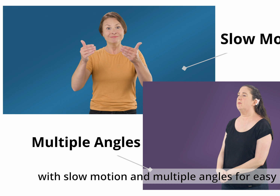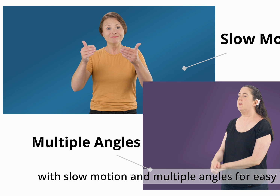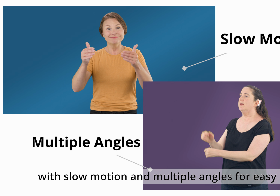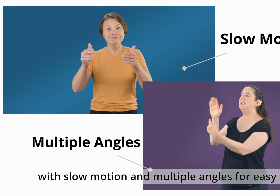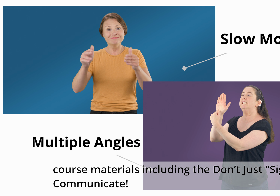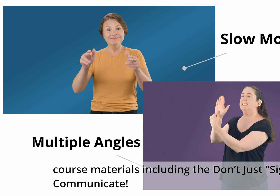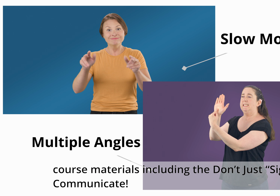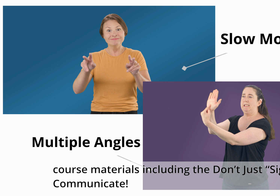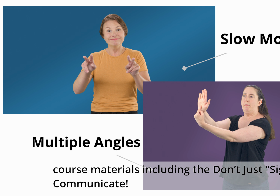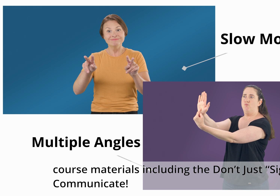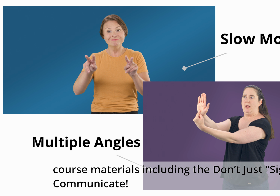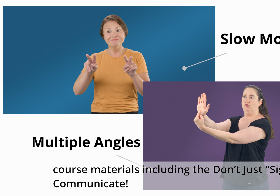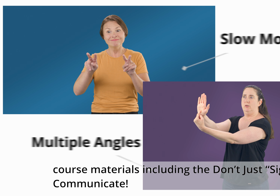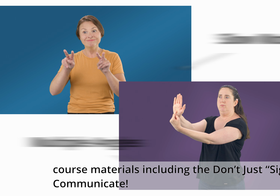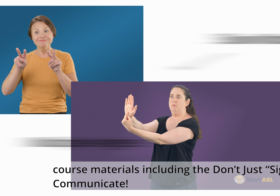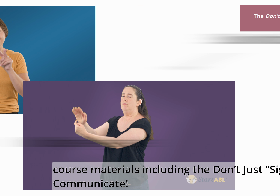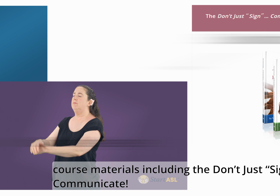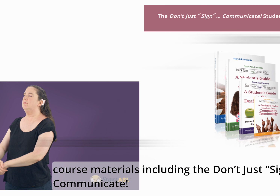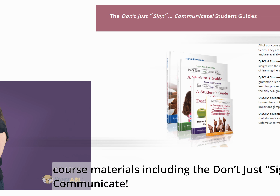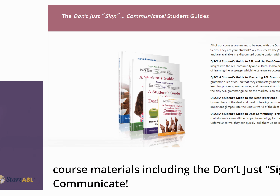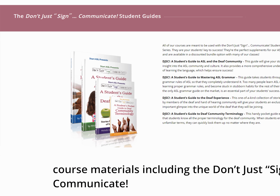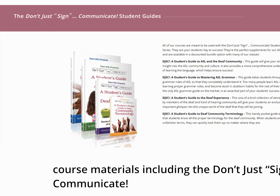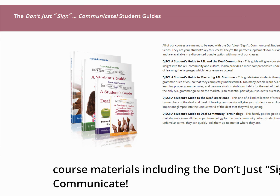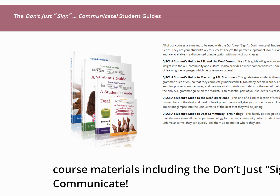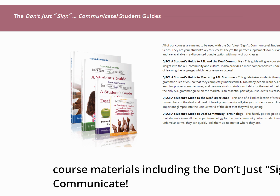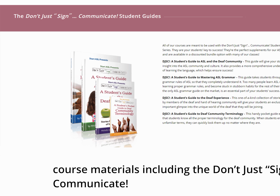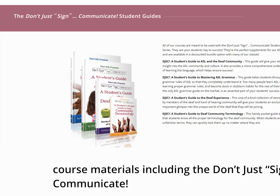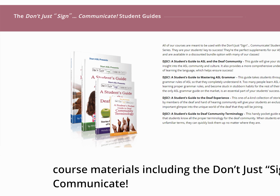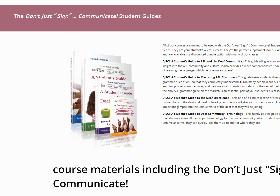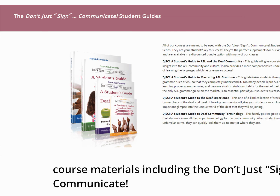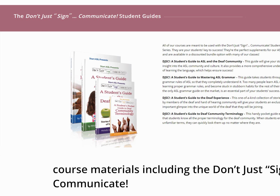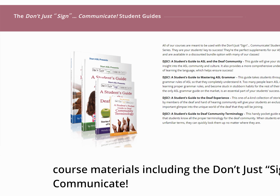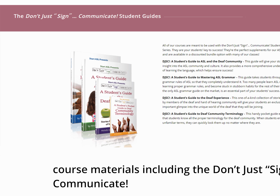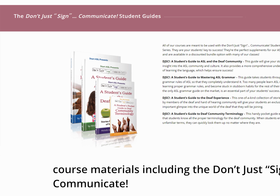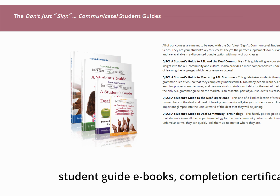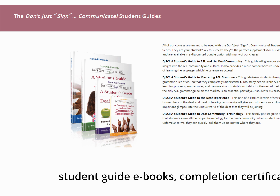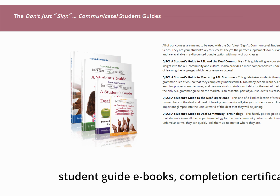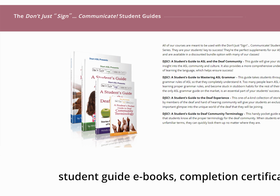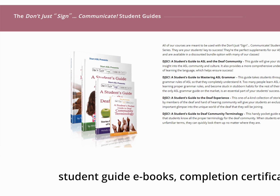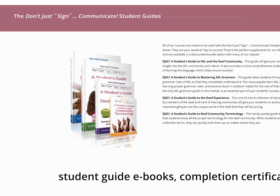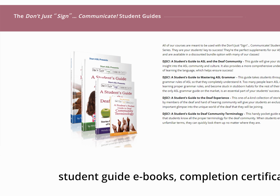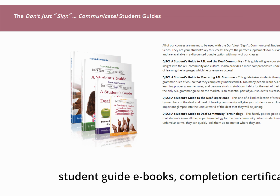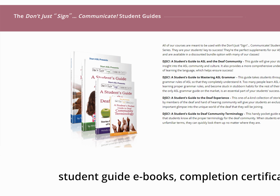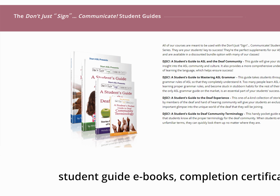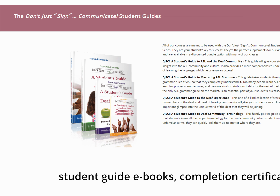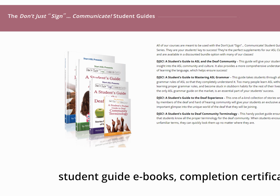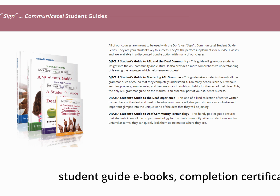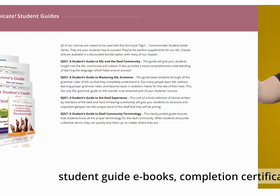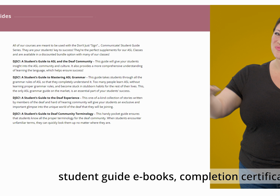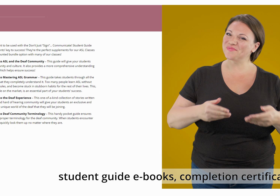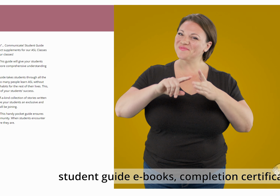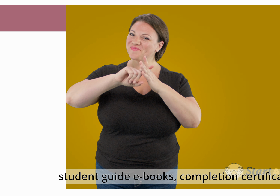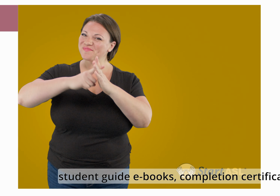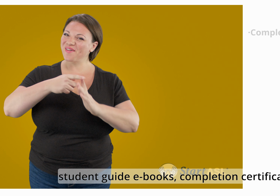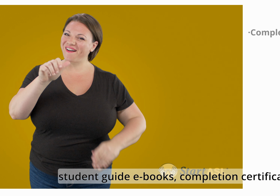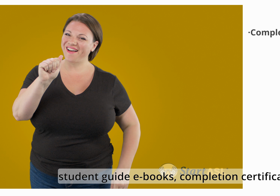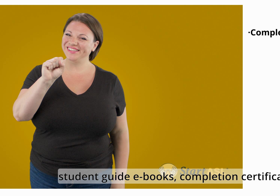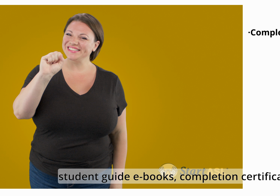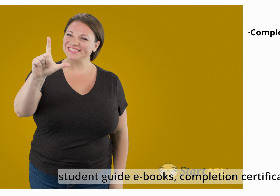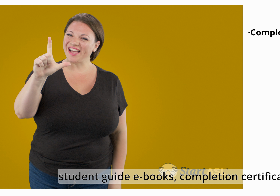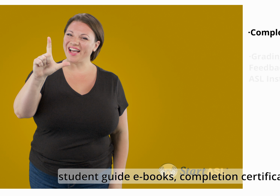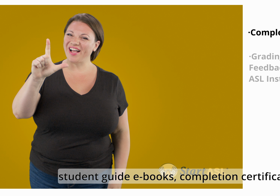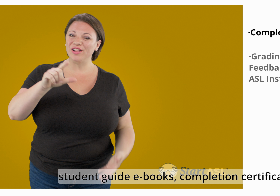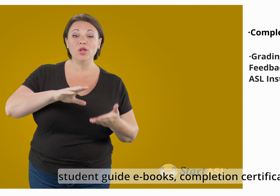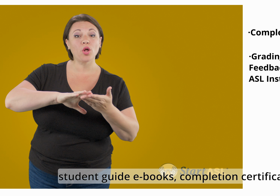easy learning, course materials, including the Don't Just Sign, Communicate student guide ebooks,